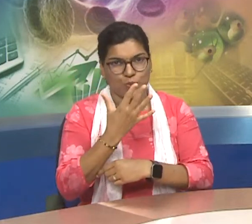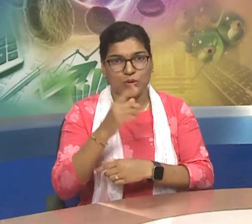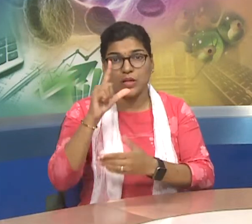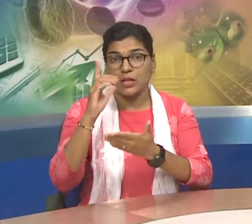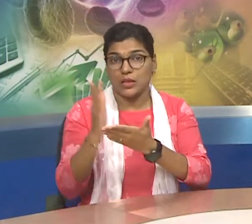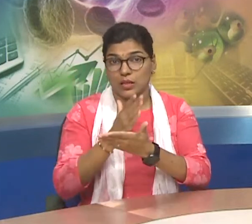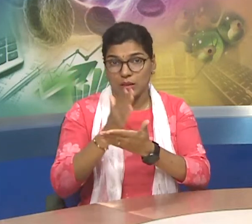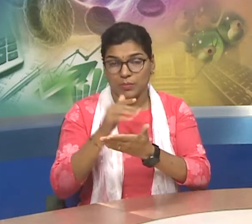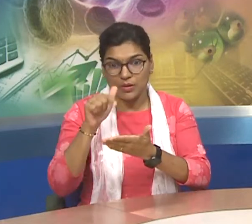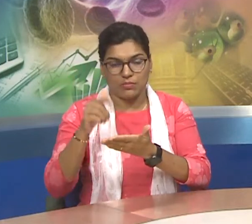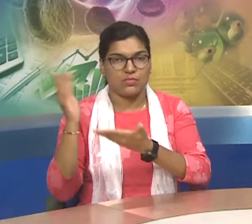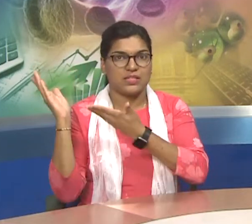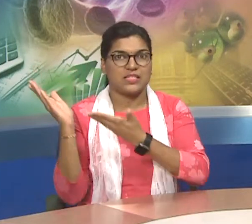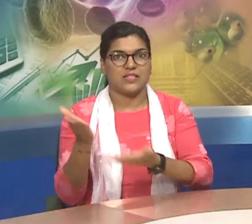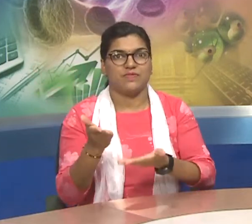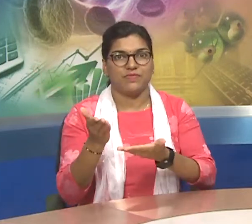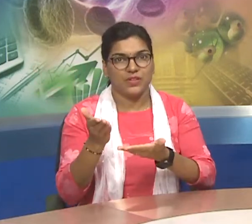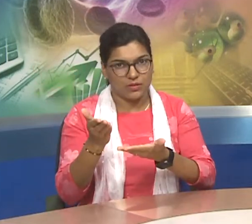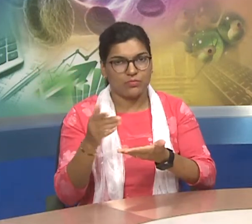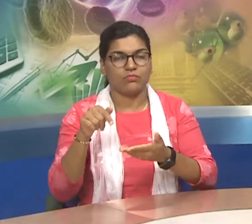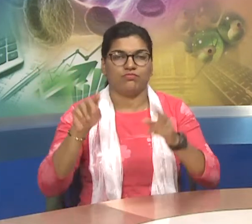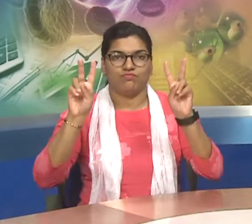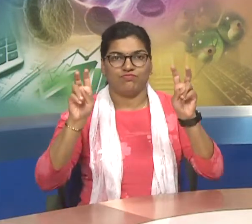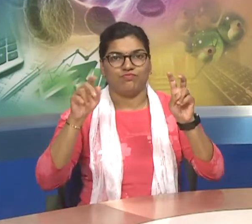is Modern Library Services.